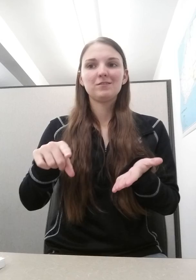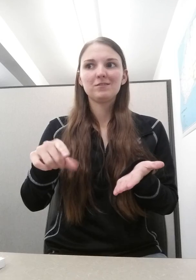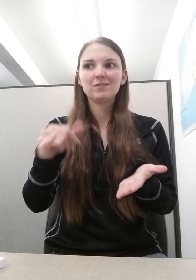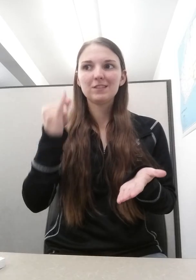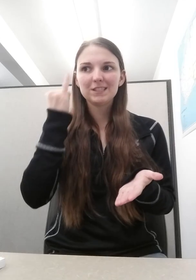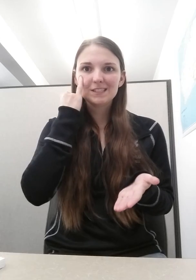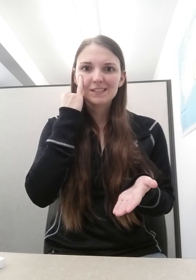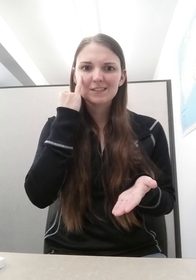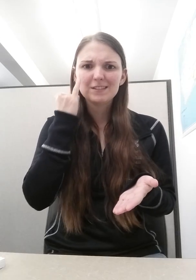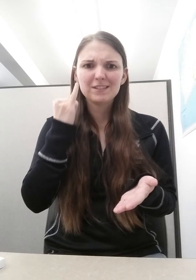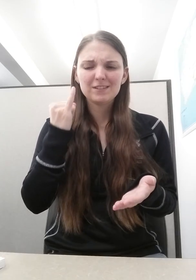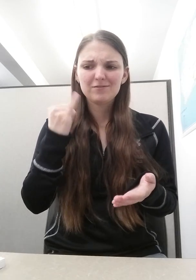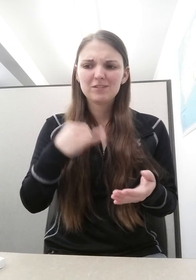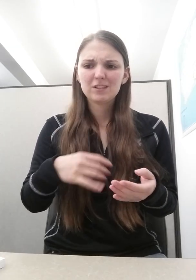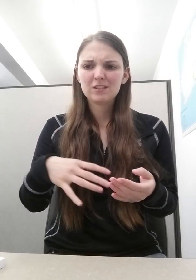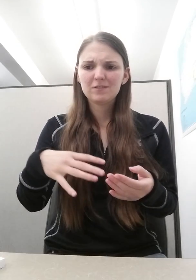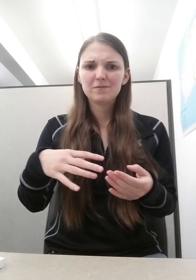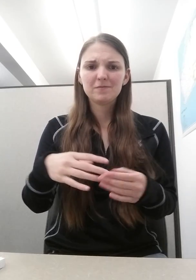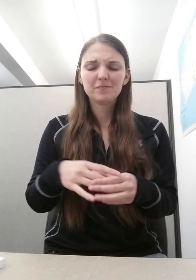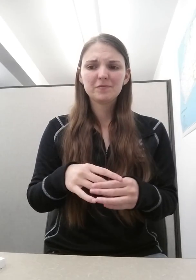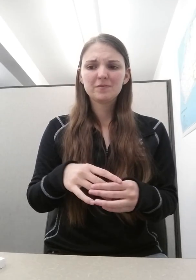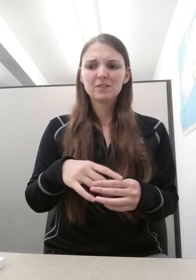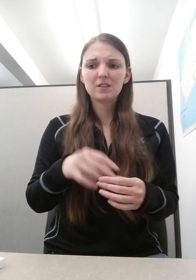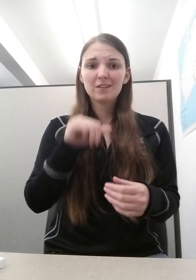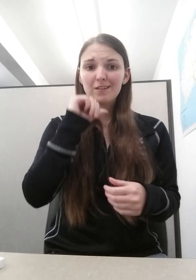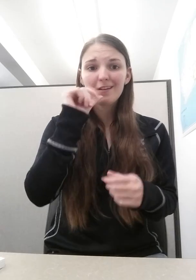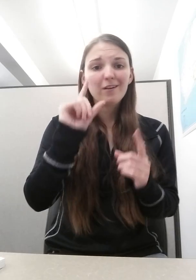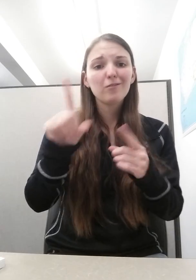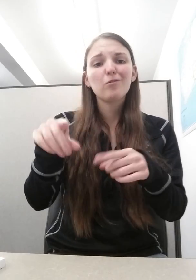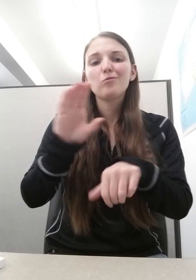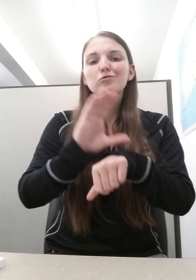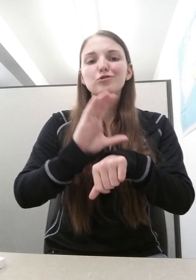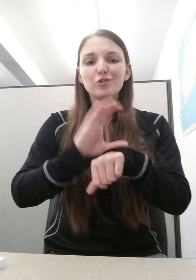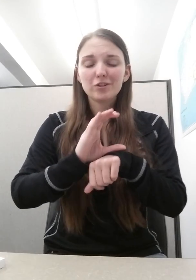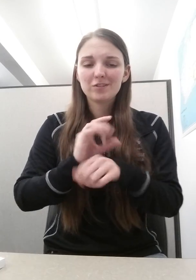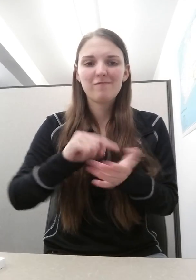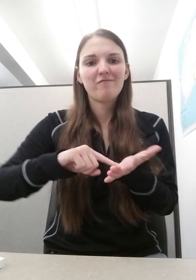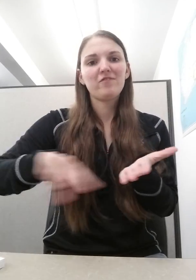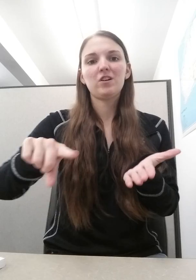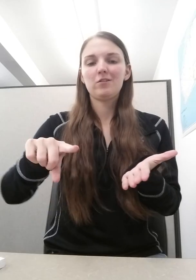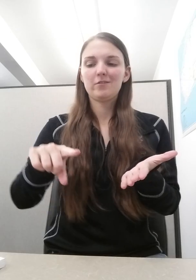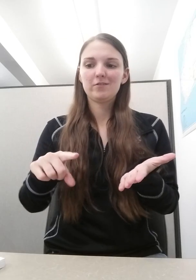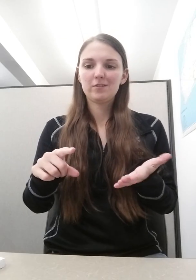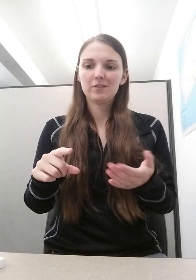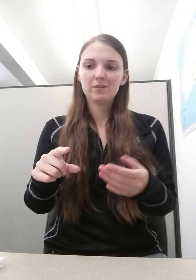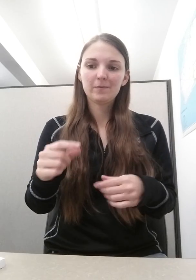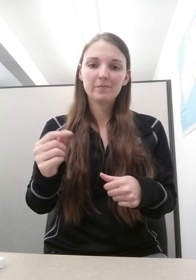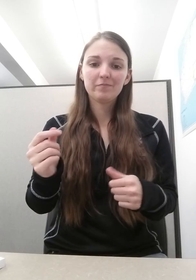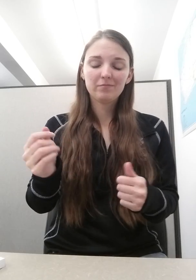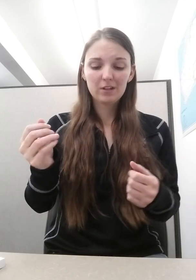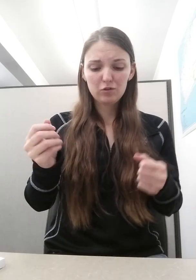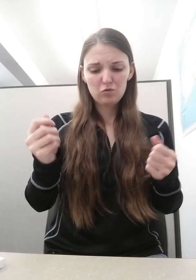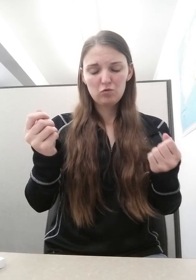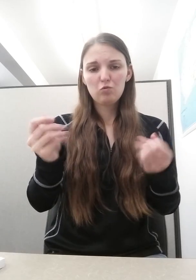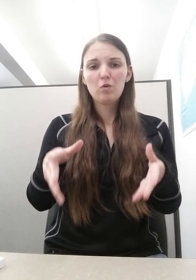something on your own property? Everybody had to dump what they wanted to dump at the common dump at the end of the street. Why